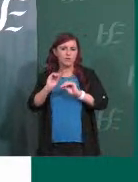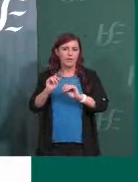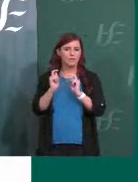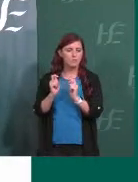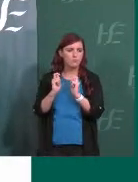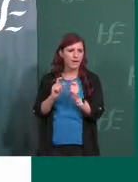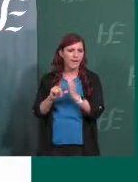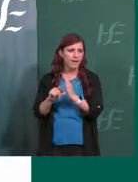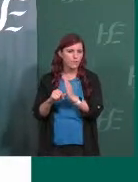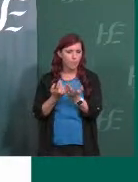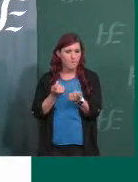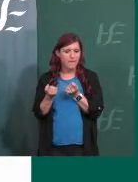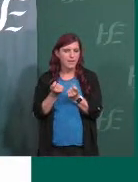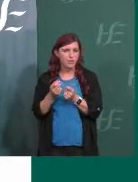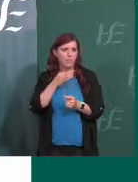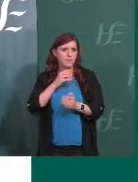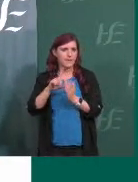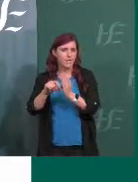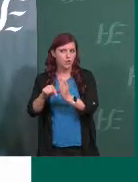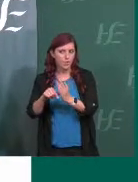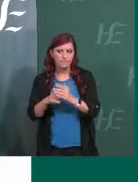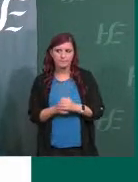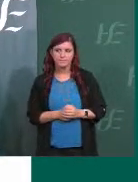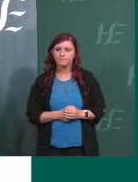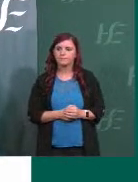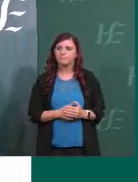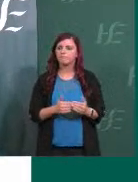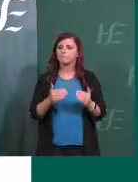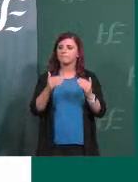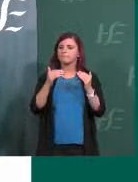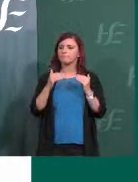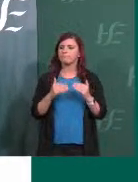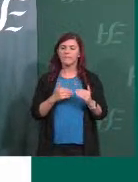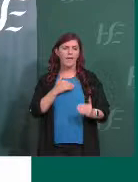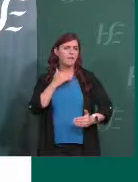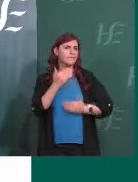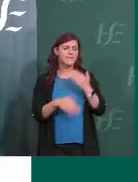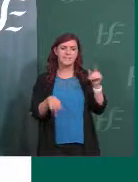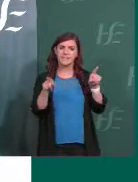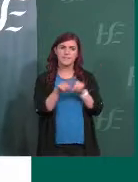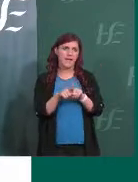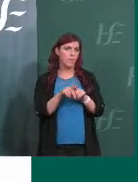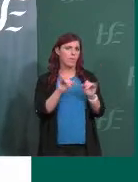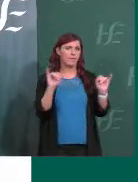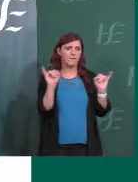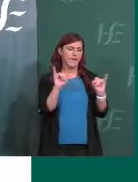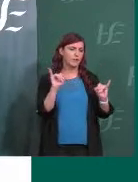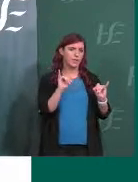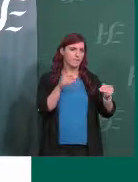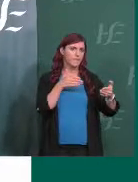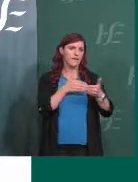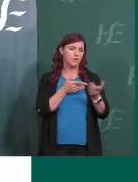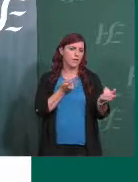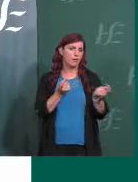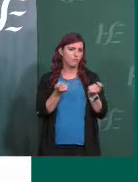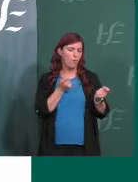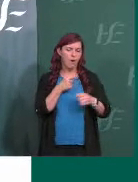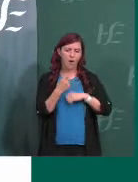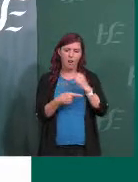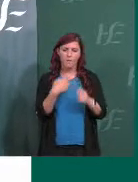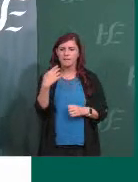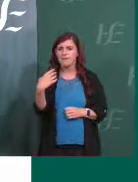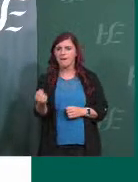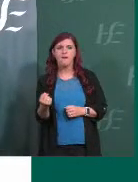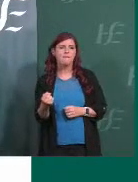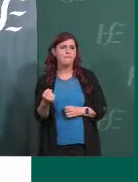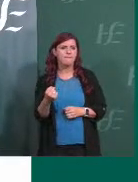As with all infection prevention and control, as long as I've been doing it, before COVID and after, I expect, there is the challenge of preventing